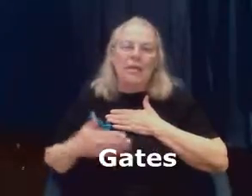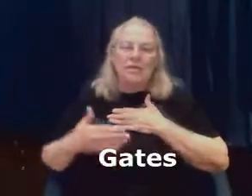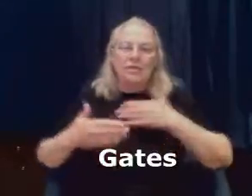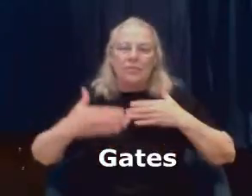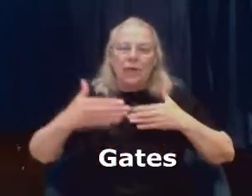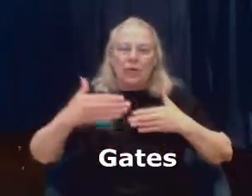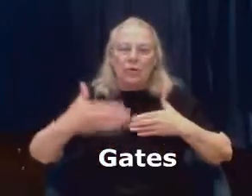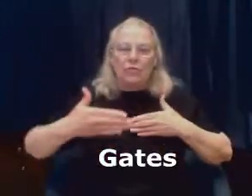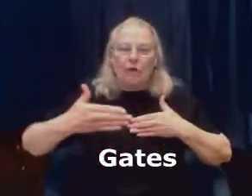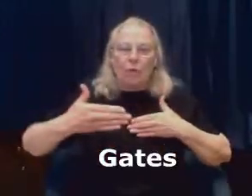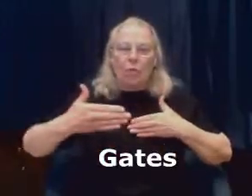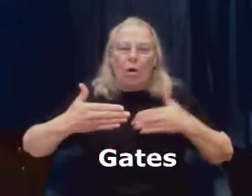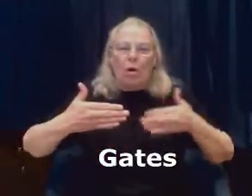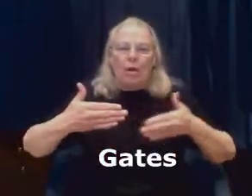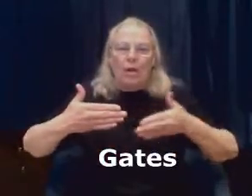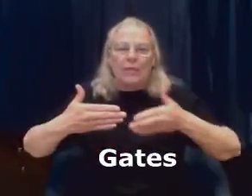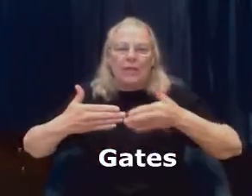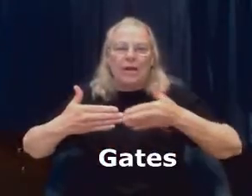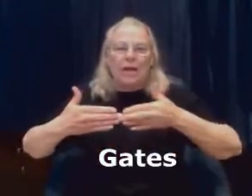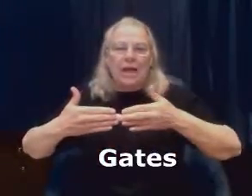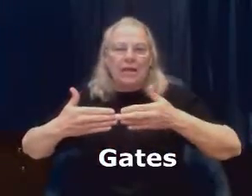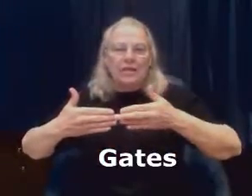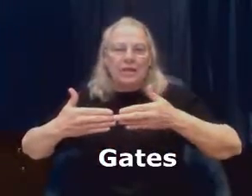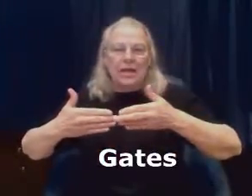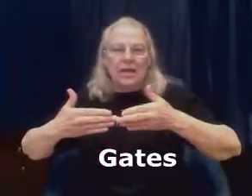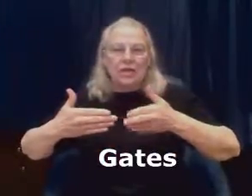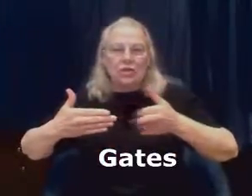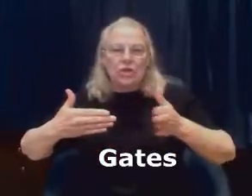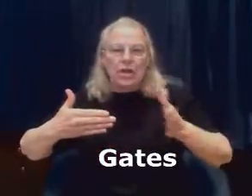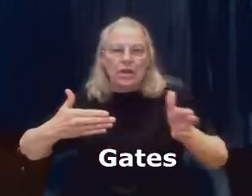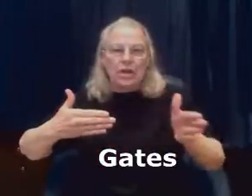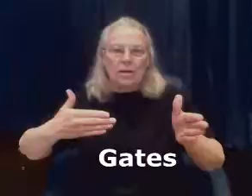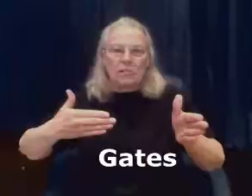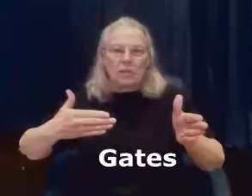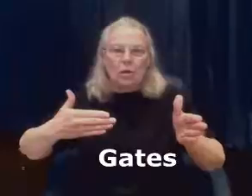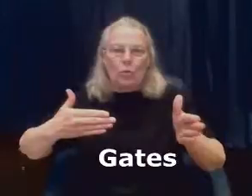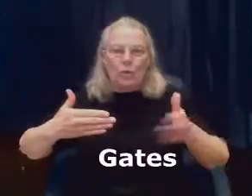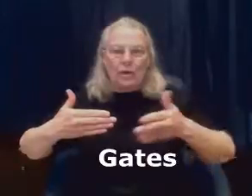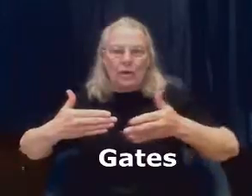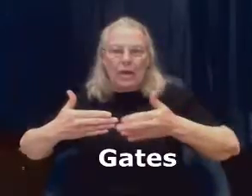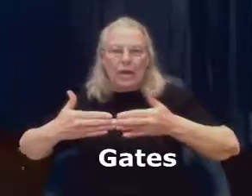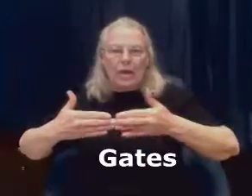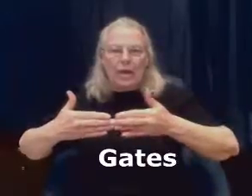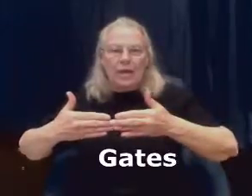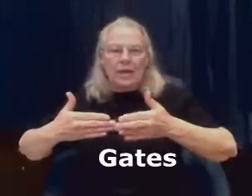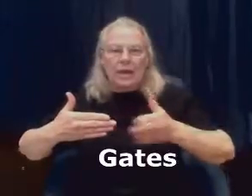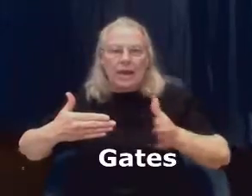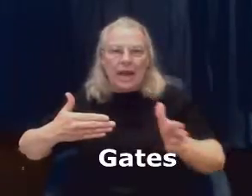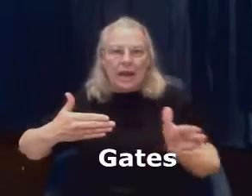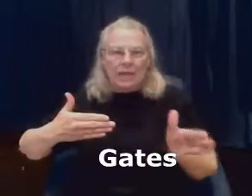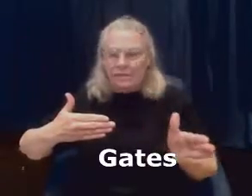Gates, you've got a wall and the gate is hinged and it comes open. Gate.